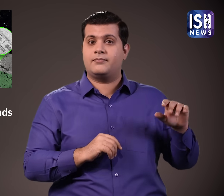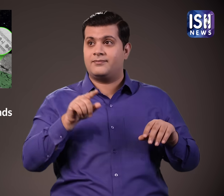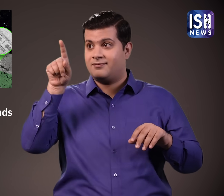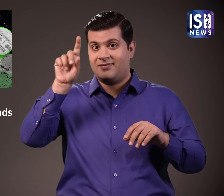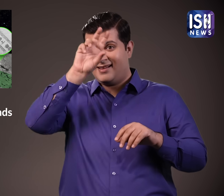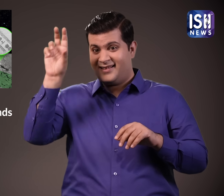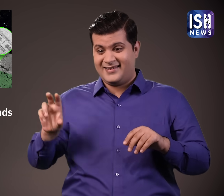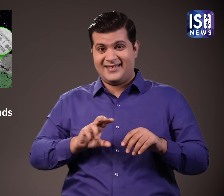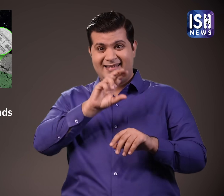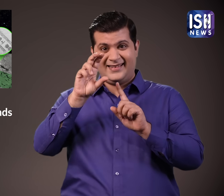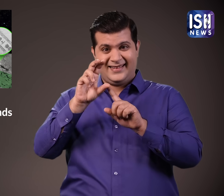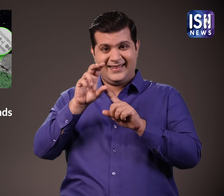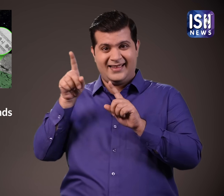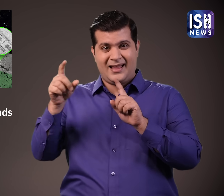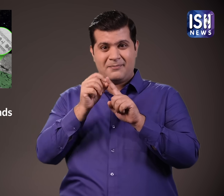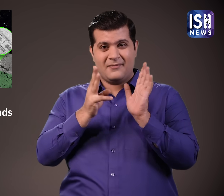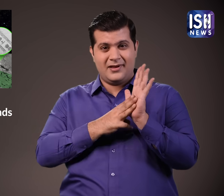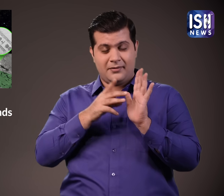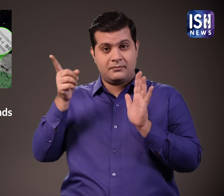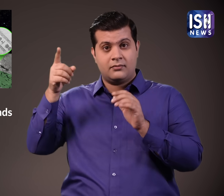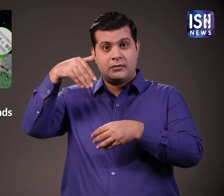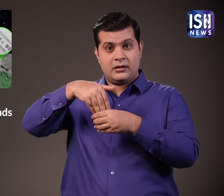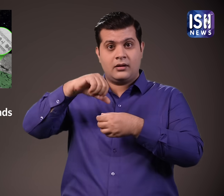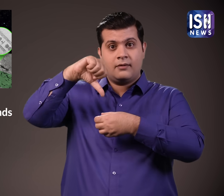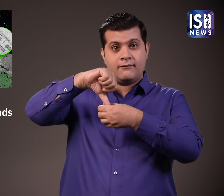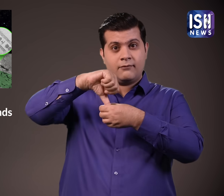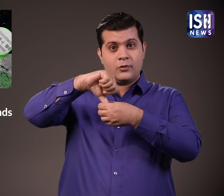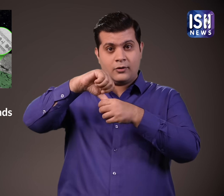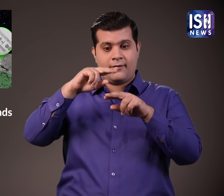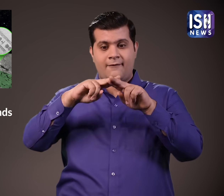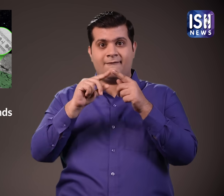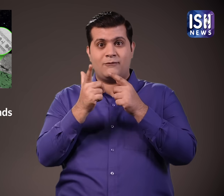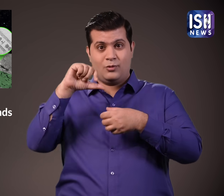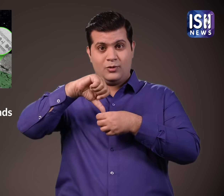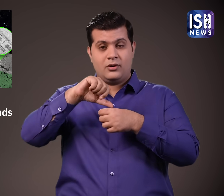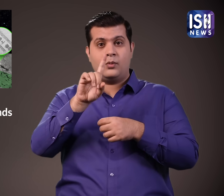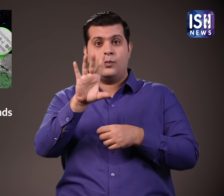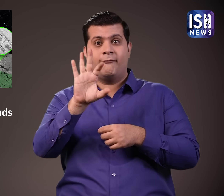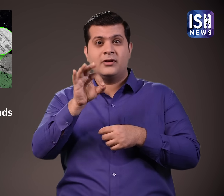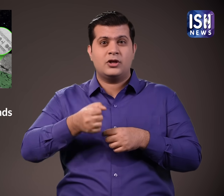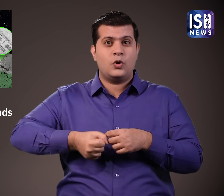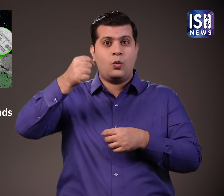It carries 150 kg of fuel which could give it a longest lifespan going into years.